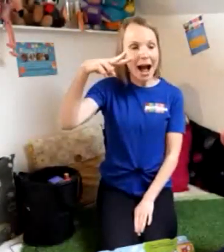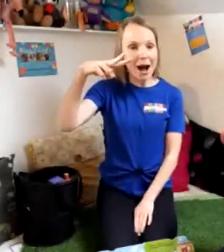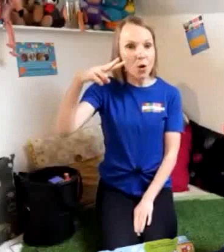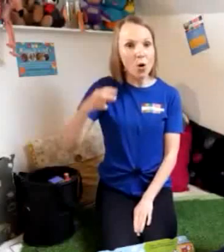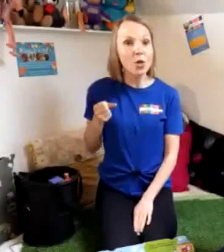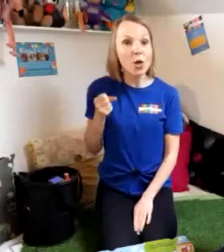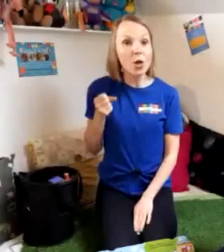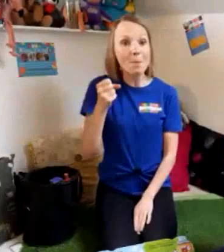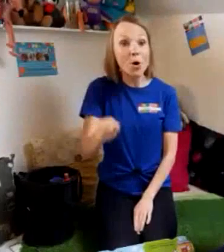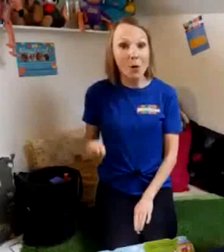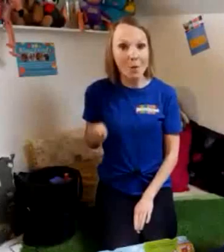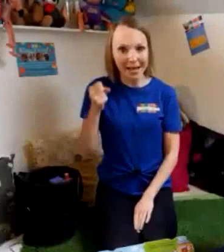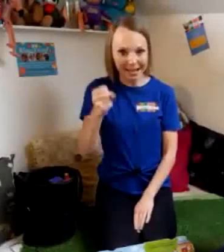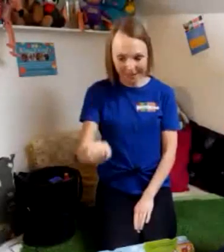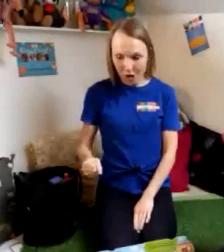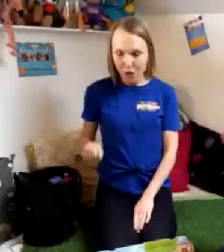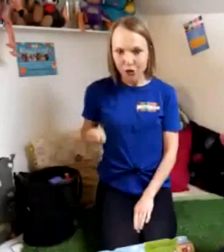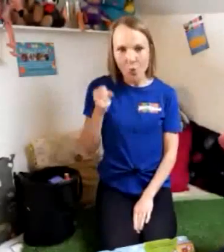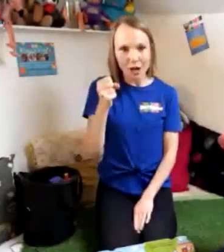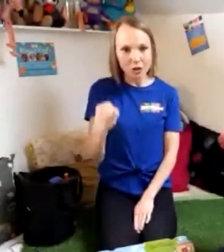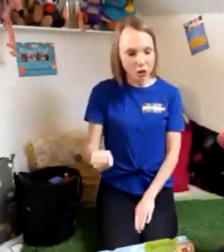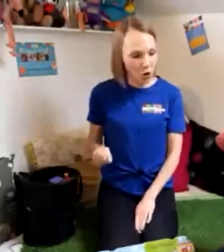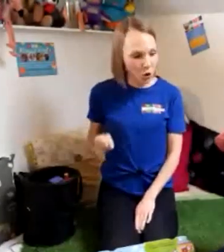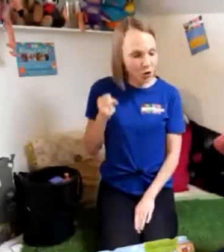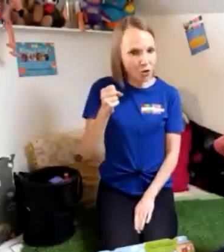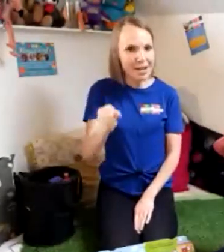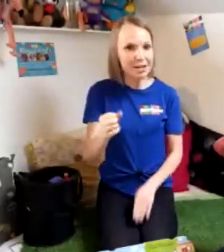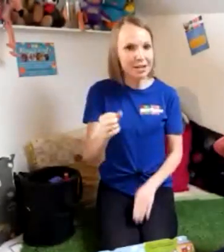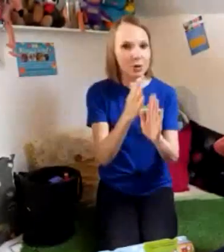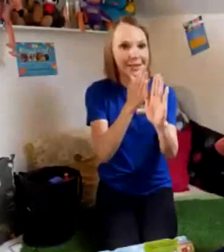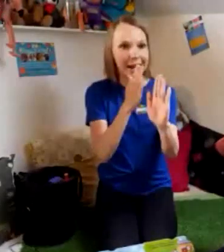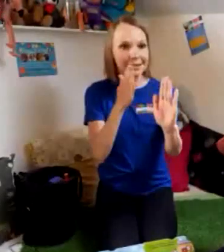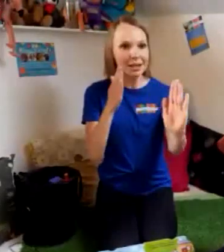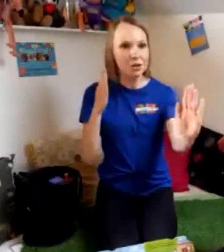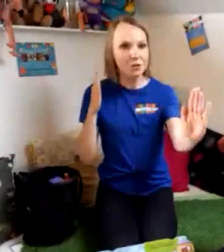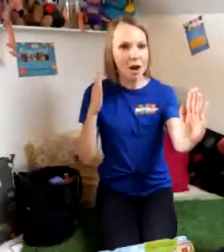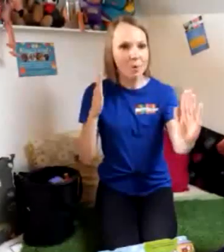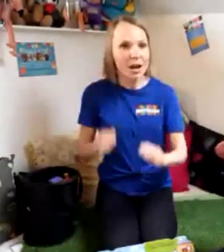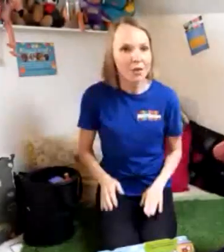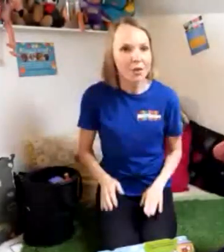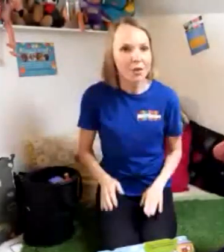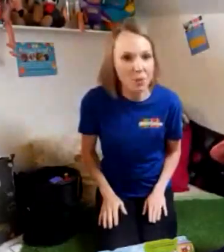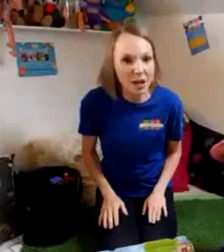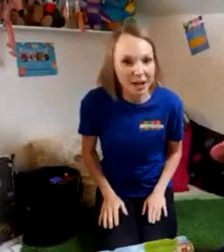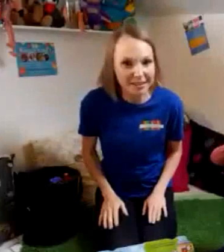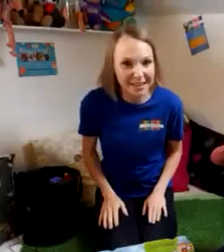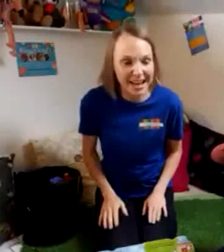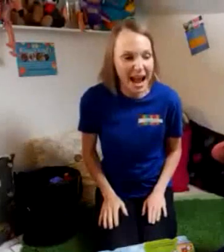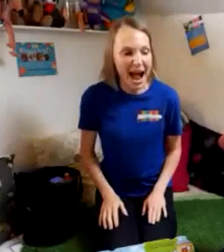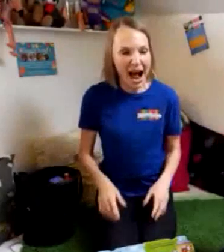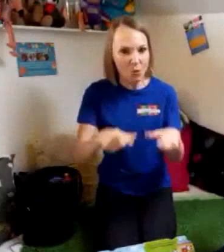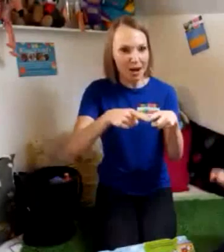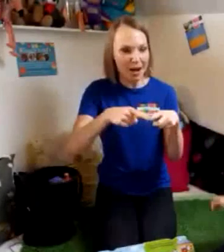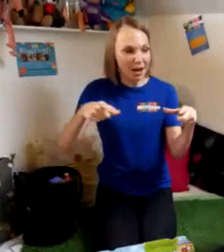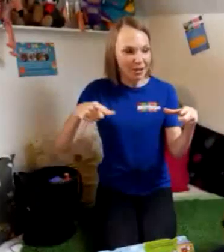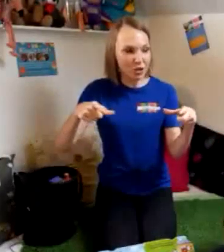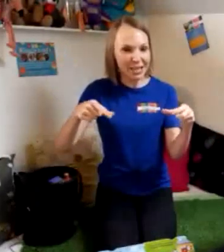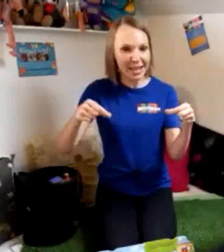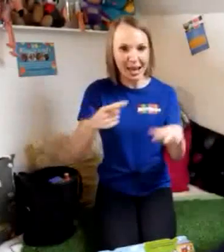all the puffer bellies. So we're going to look at all the trains who are standing in the row. Then we're going to see our ticket